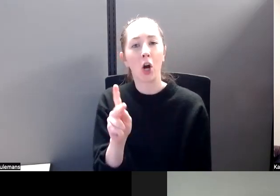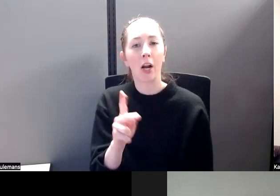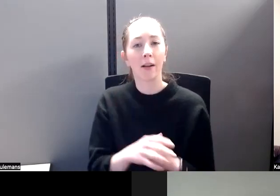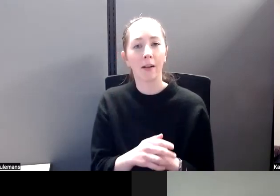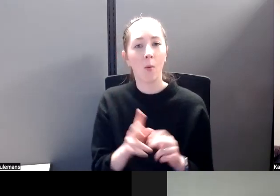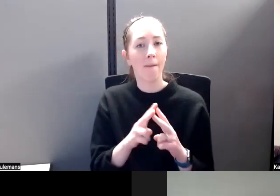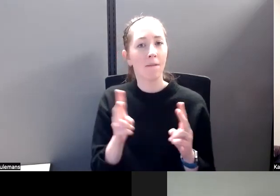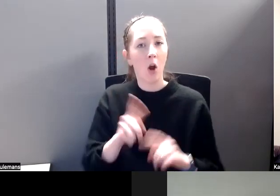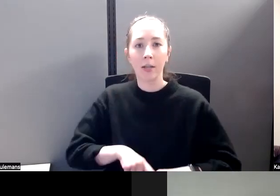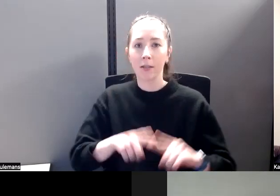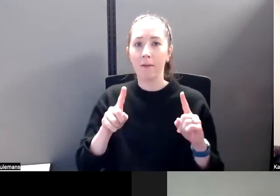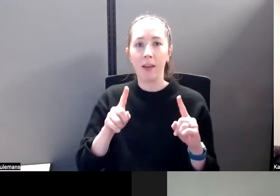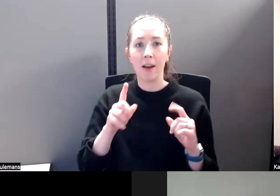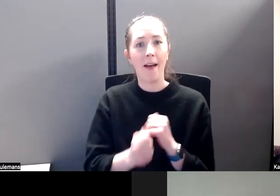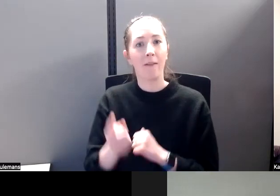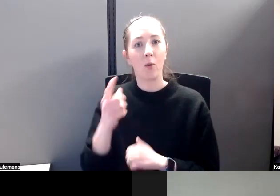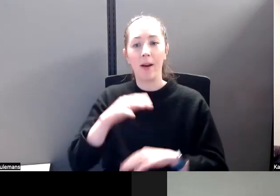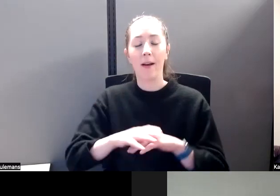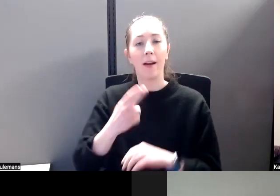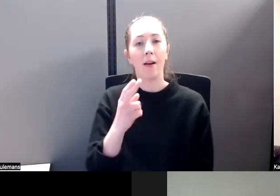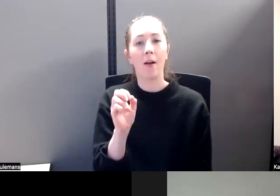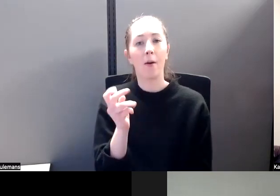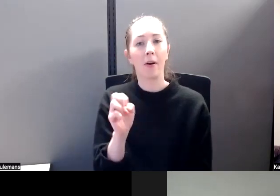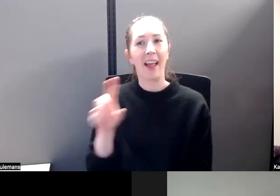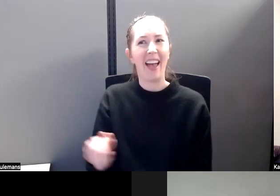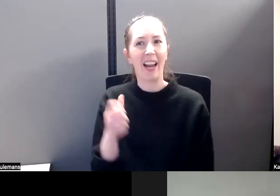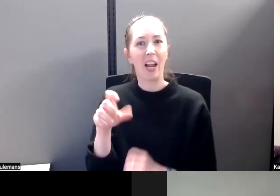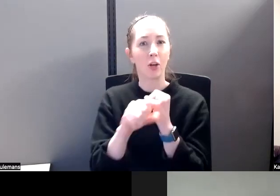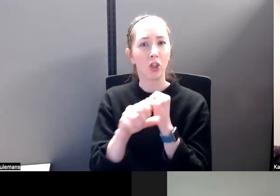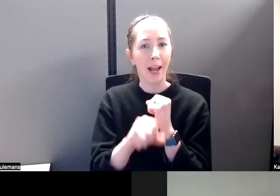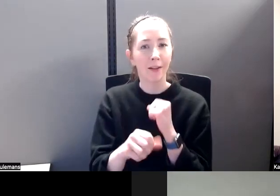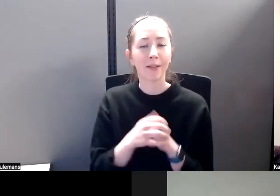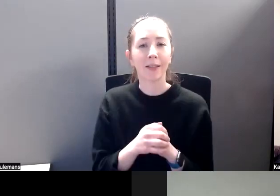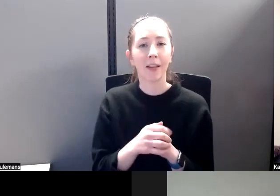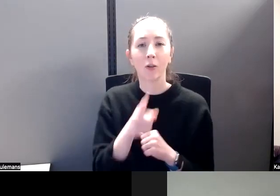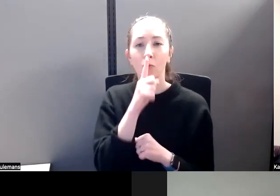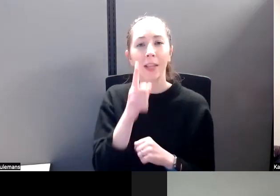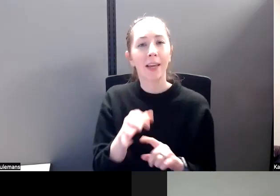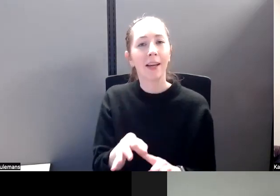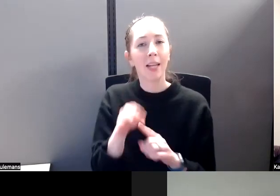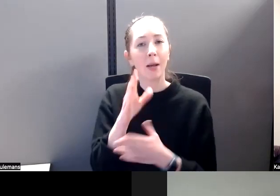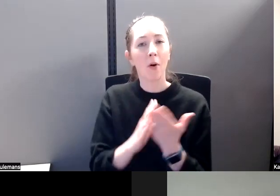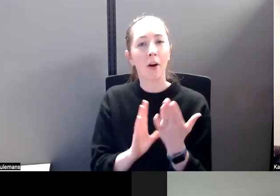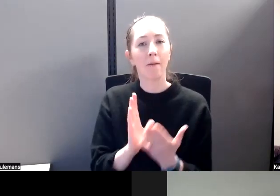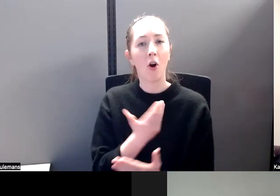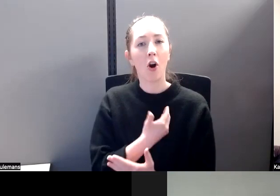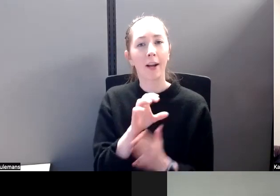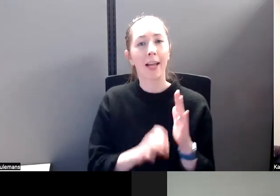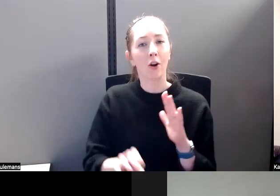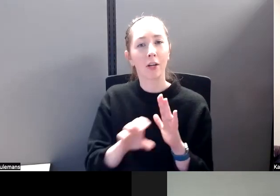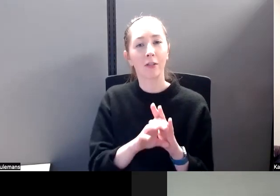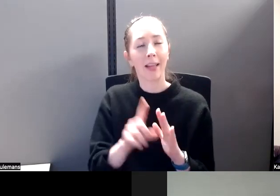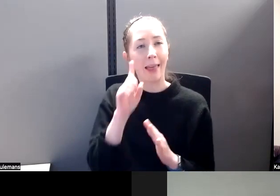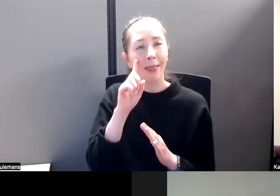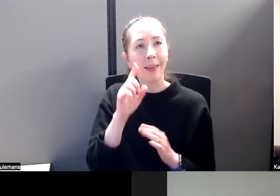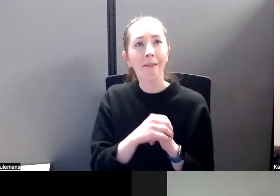very different than everybody else on Hallmark, on any of their channels, any of their shows. There's a uniqueness to us, our characters, that I